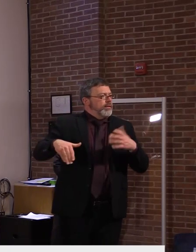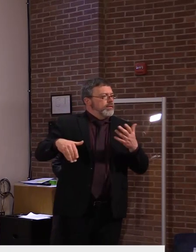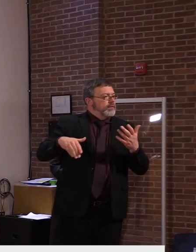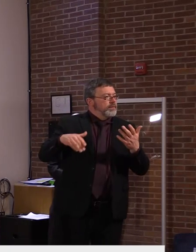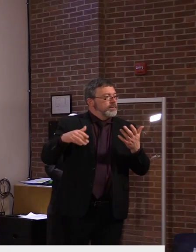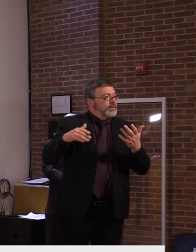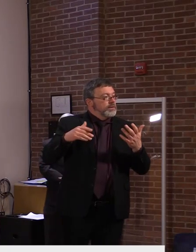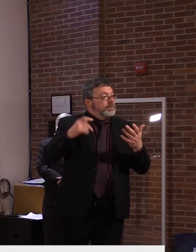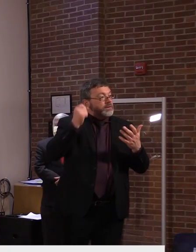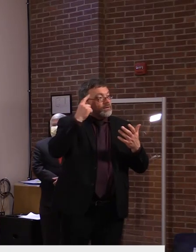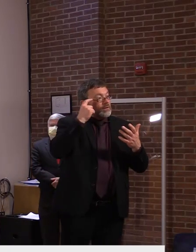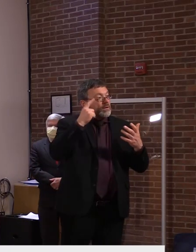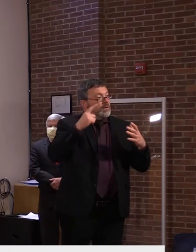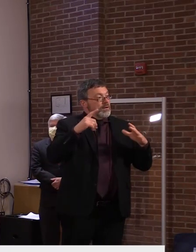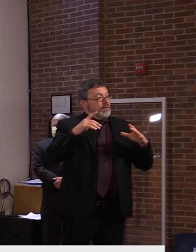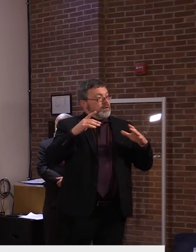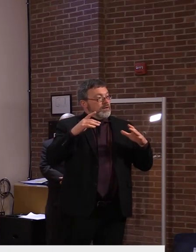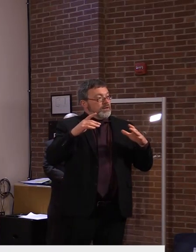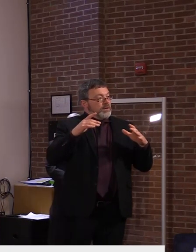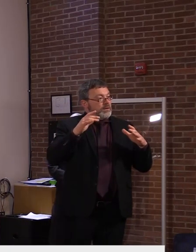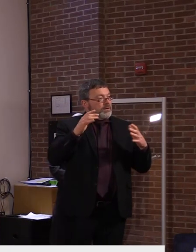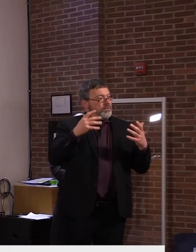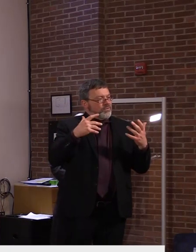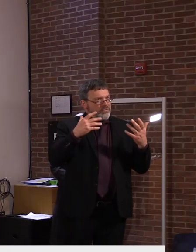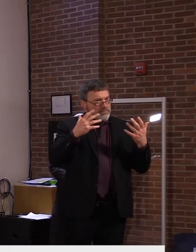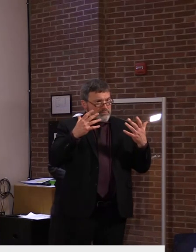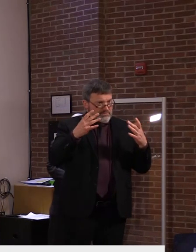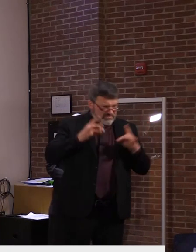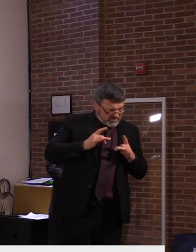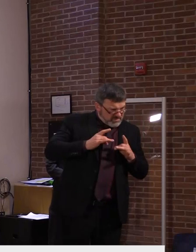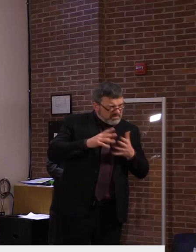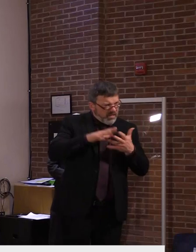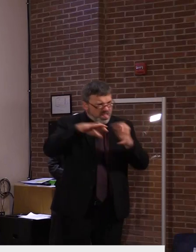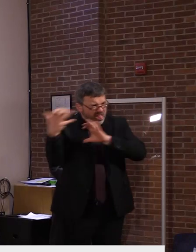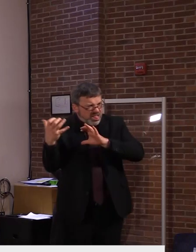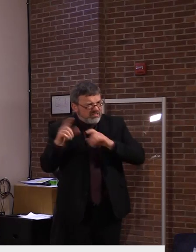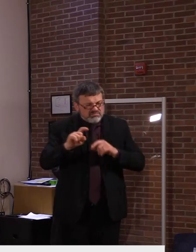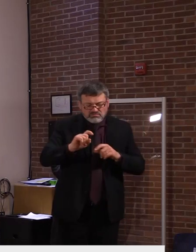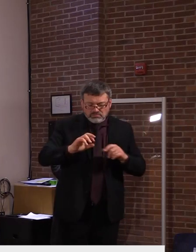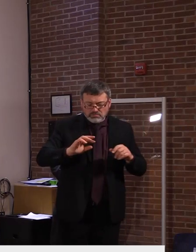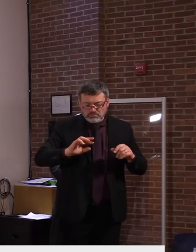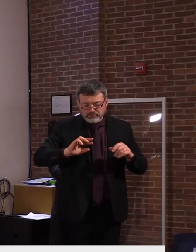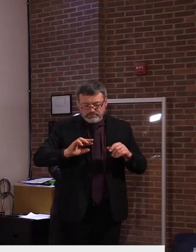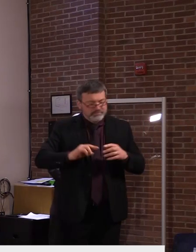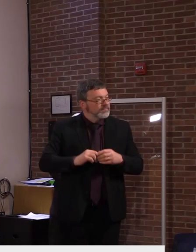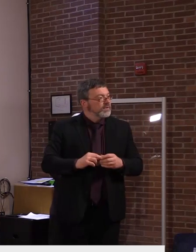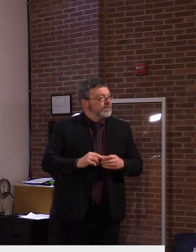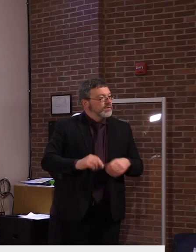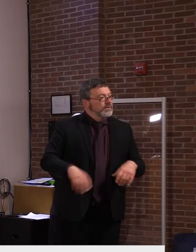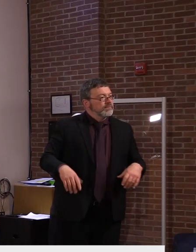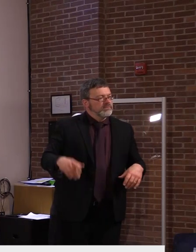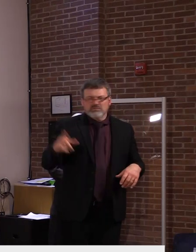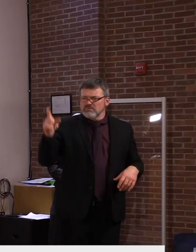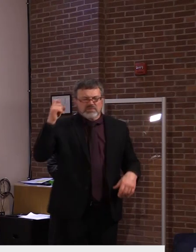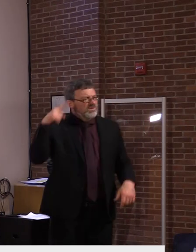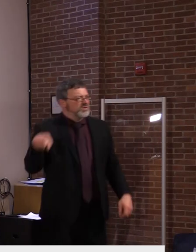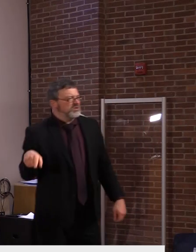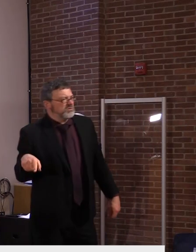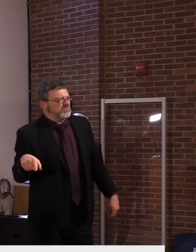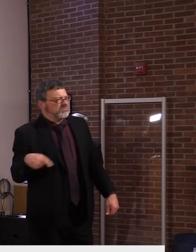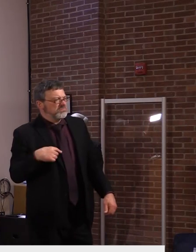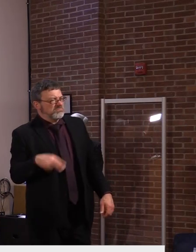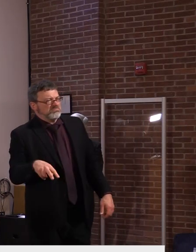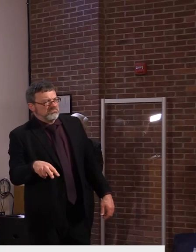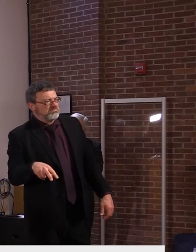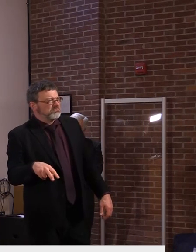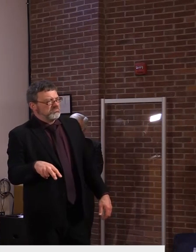to end this thing? Yeah, it's an interesting question. I asked the same one not long ago because I kept wondering